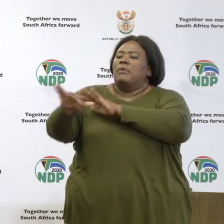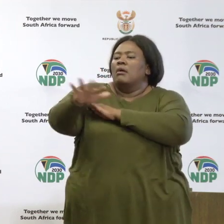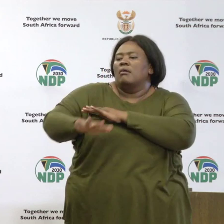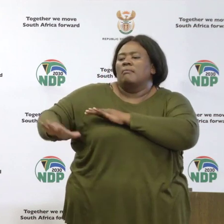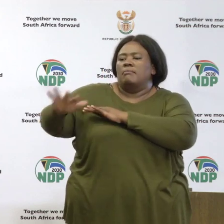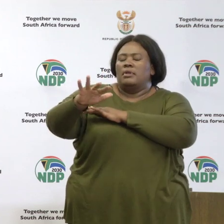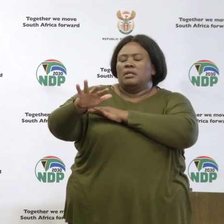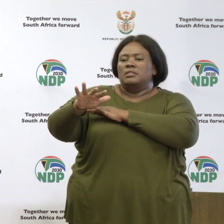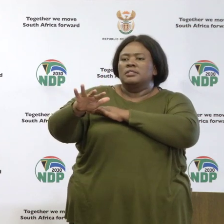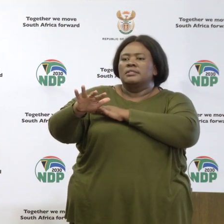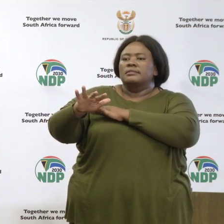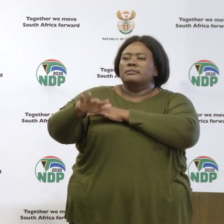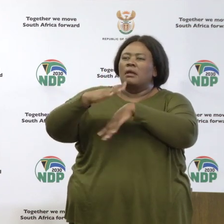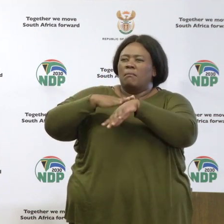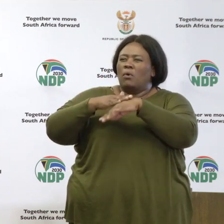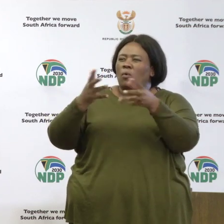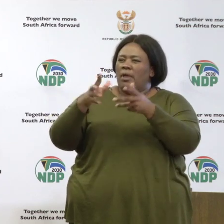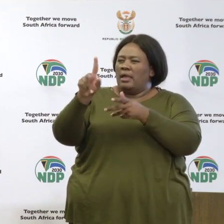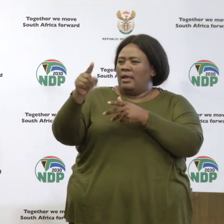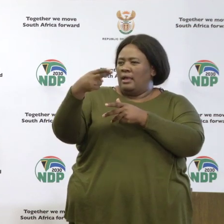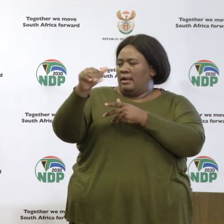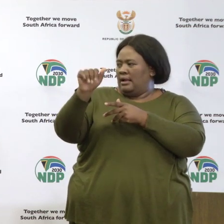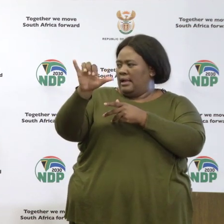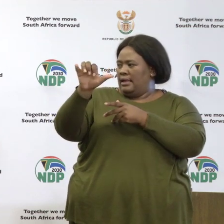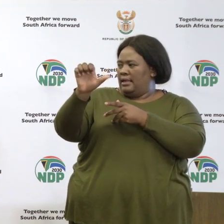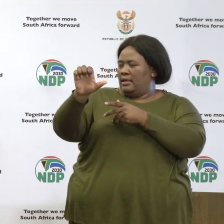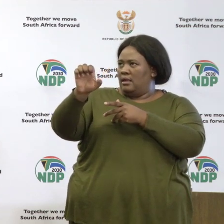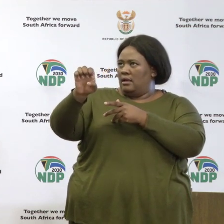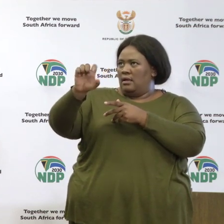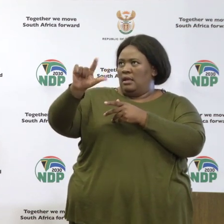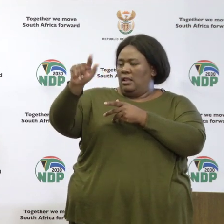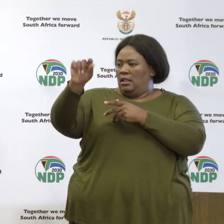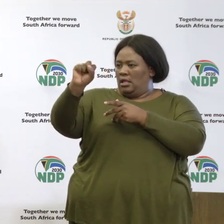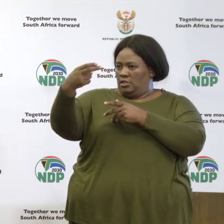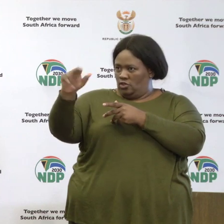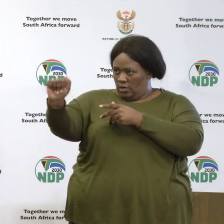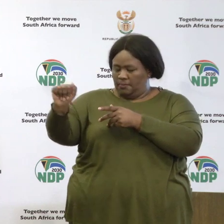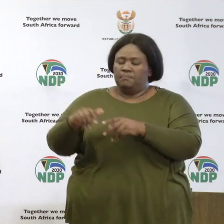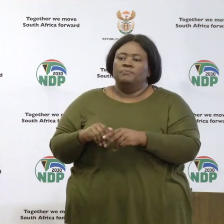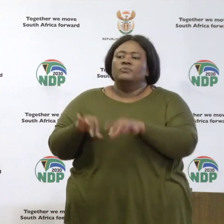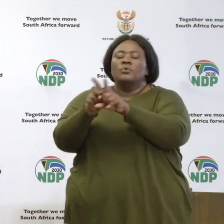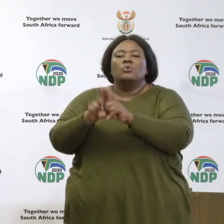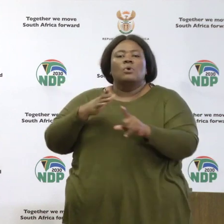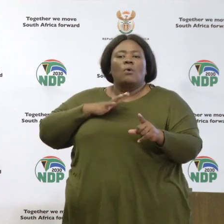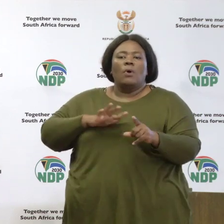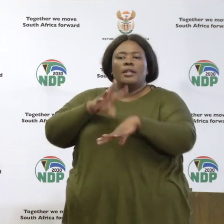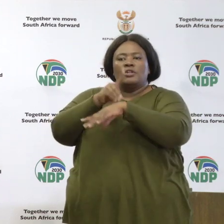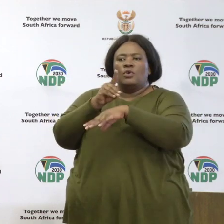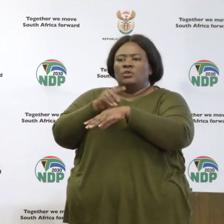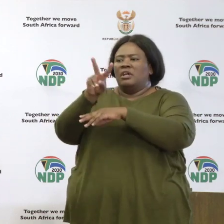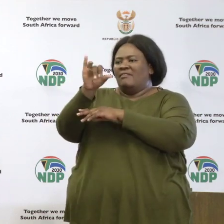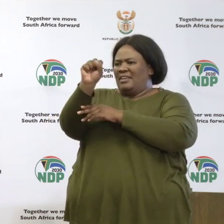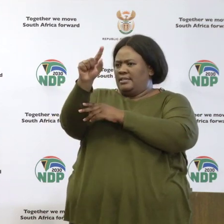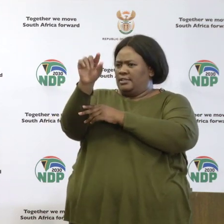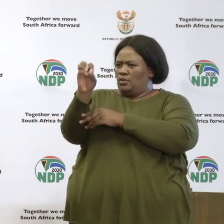week, especially around Khayelitsha and etc. We would also want Dr. Visto to allow